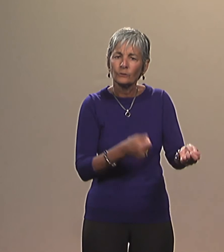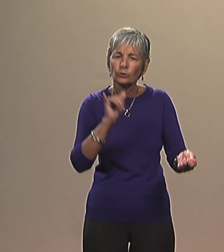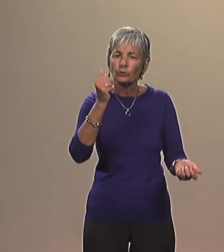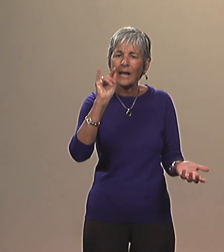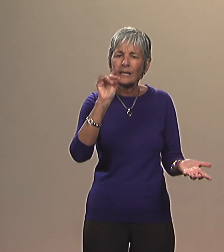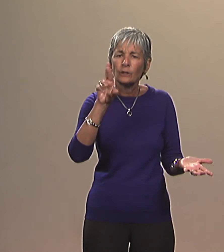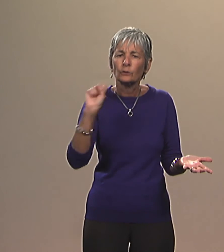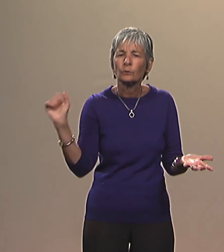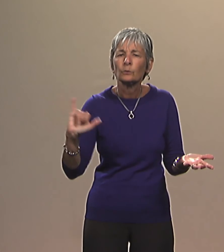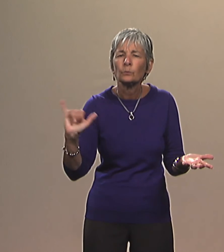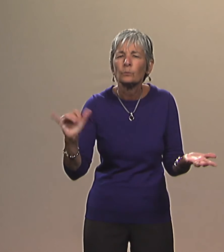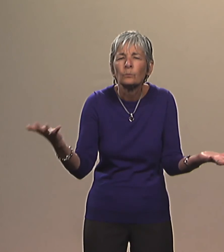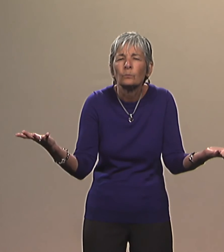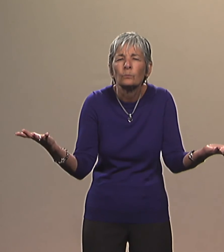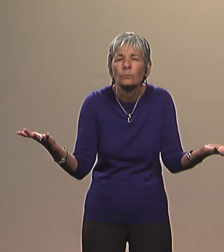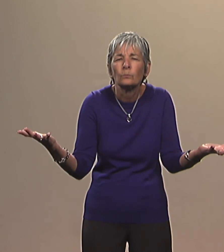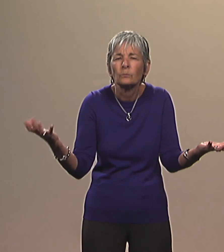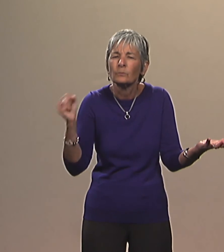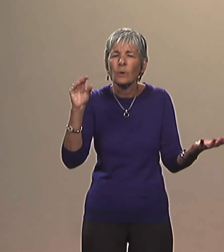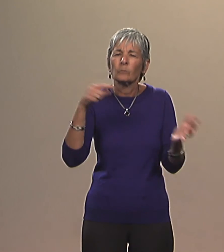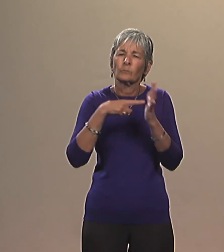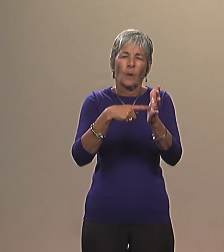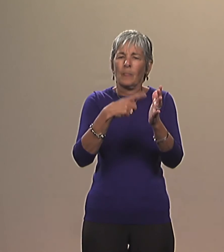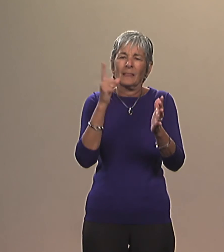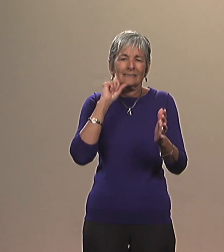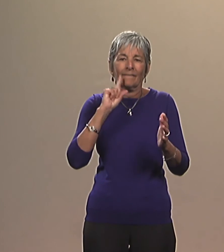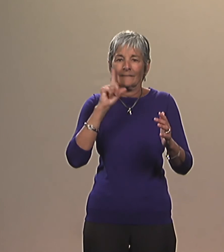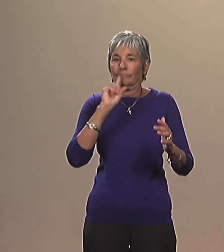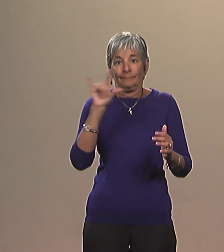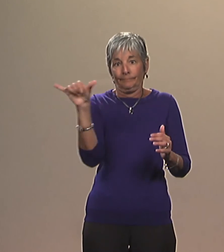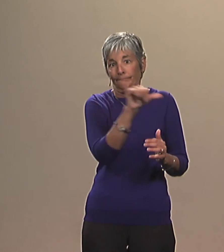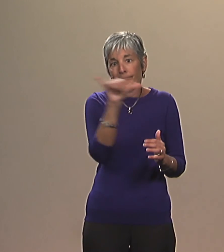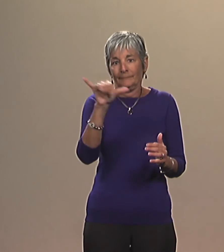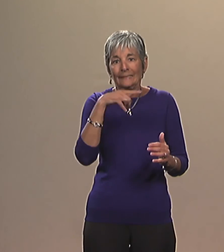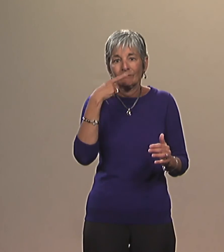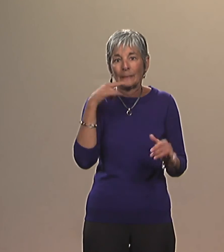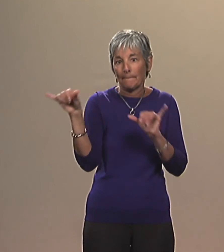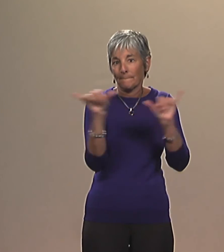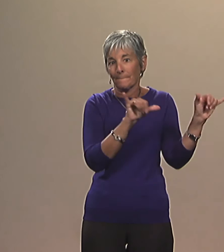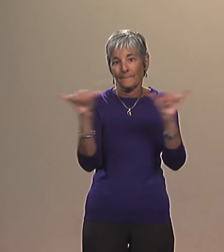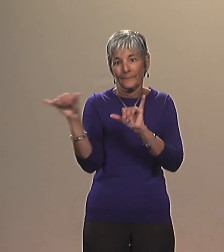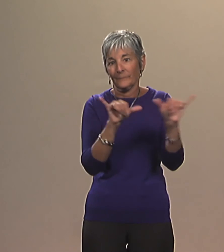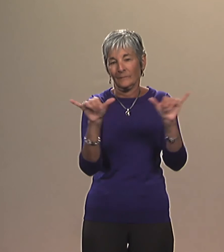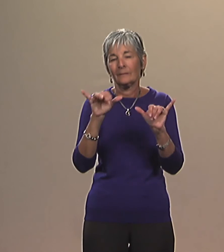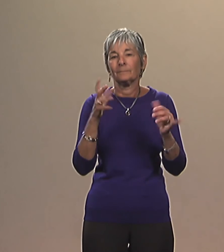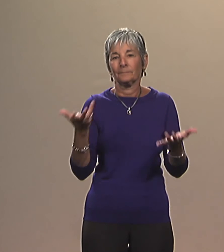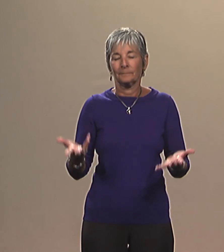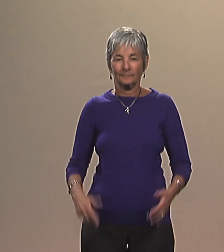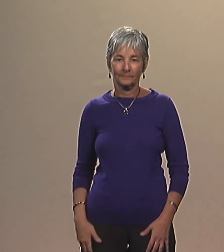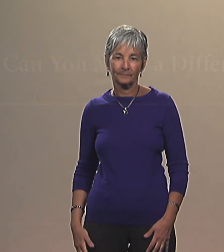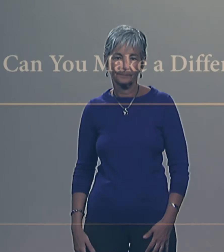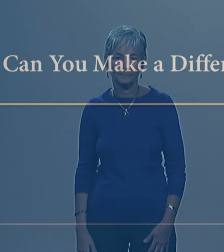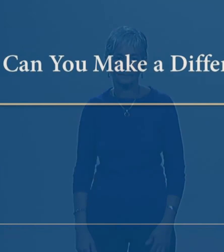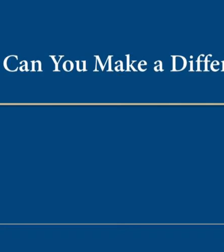people work as janitors too. Members of the deaf community are no different. We need to show that we are the same.